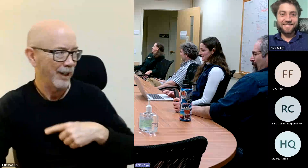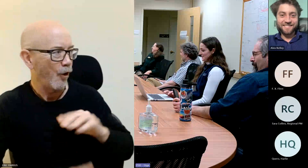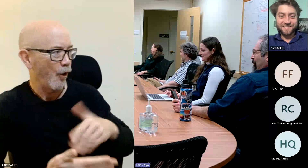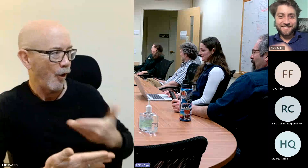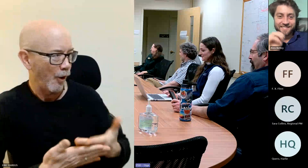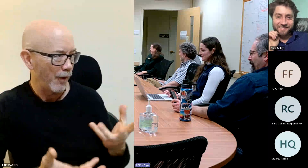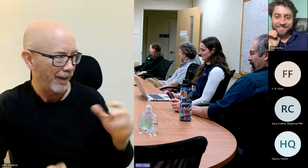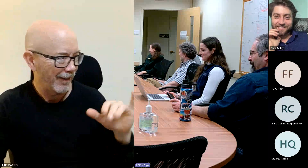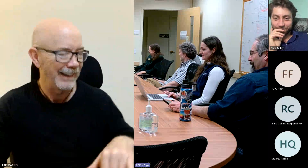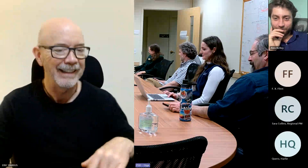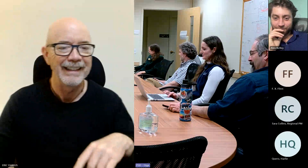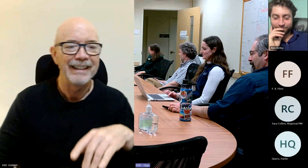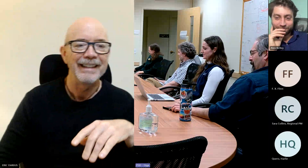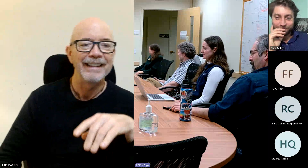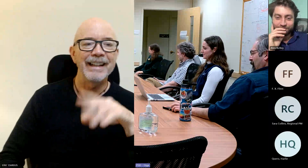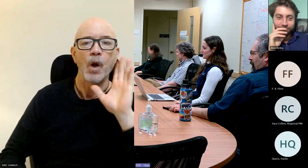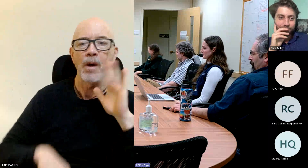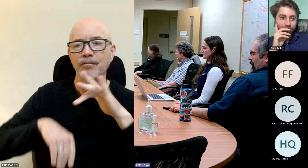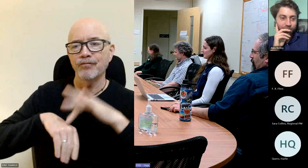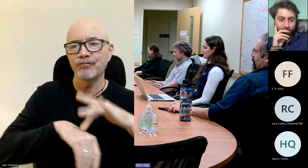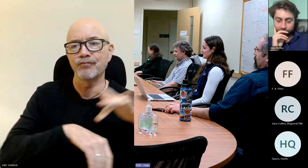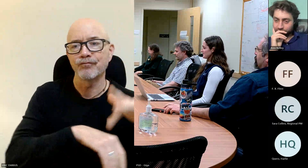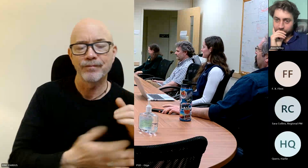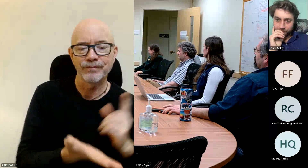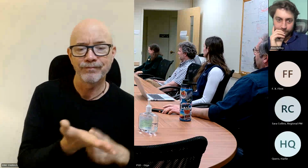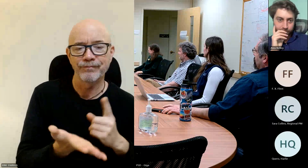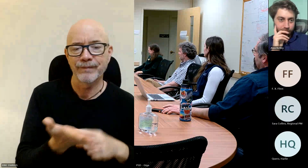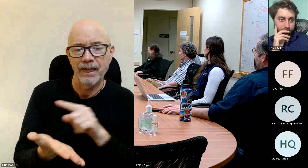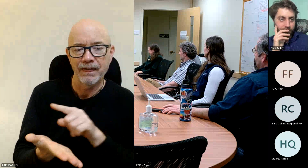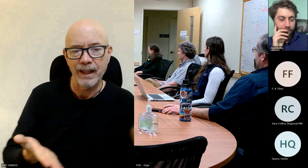I'm going to touch on a number of topics,